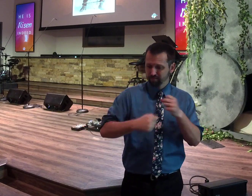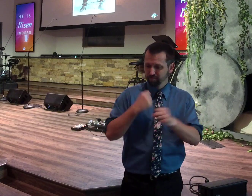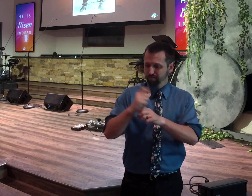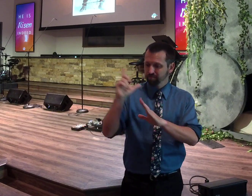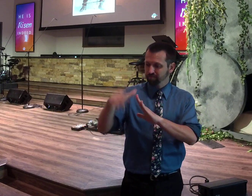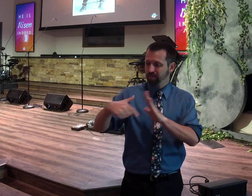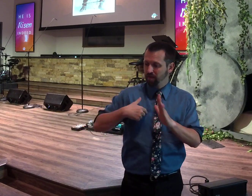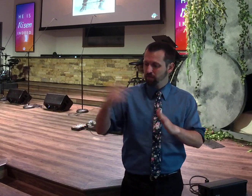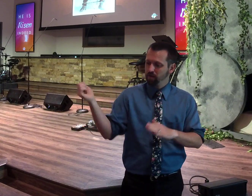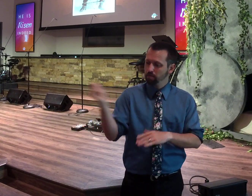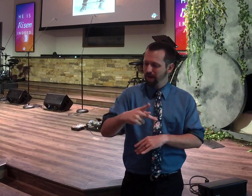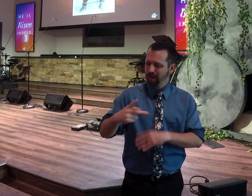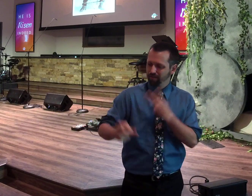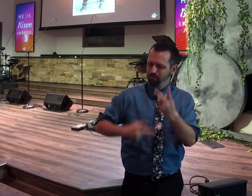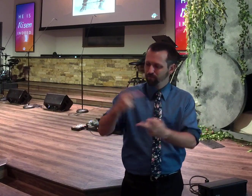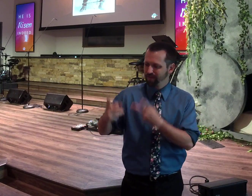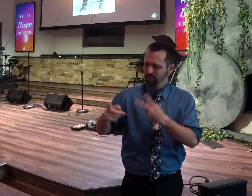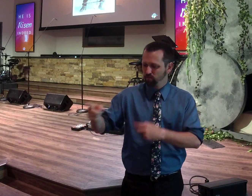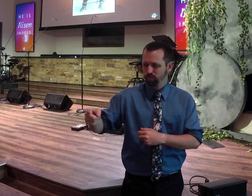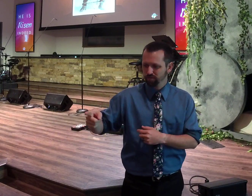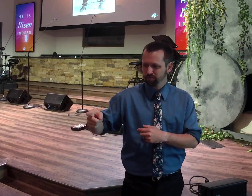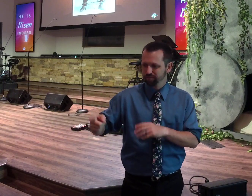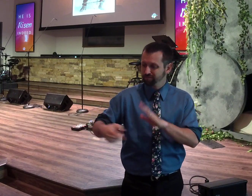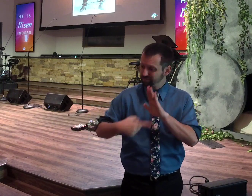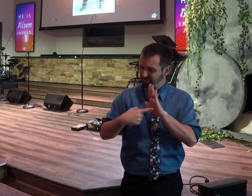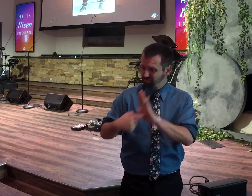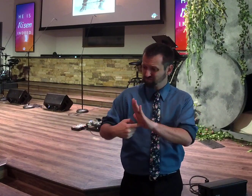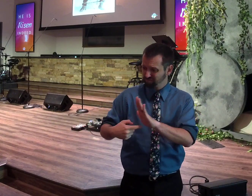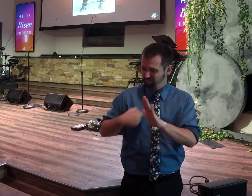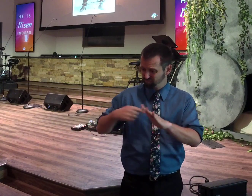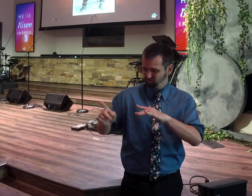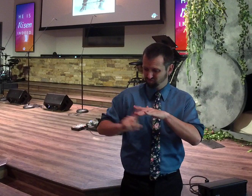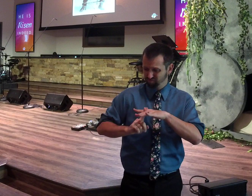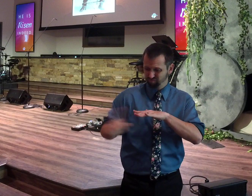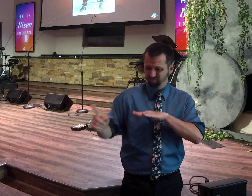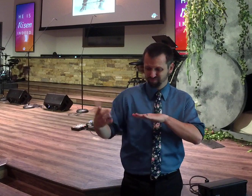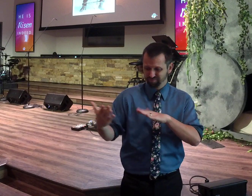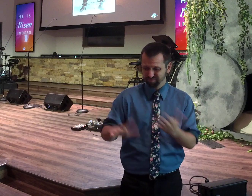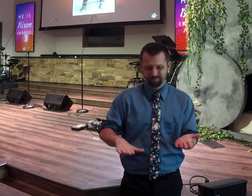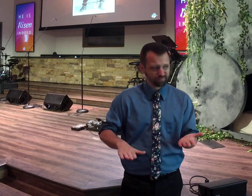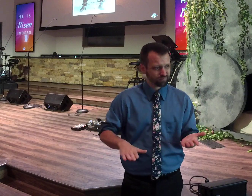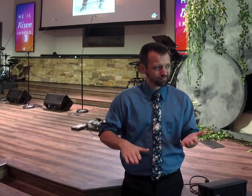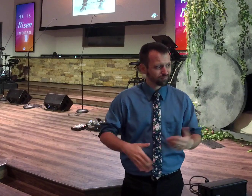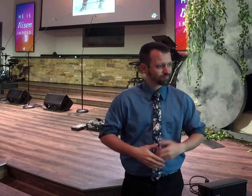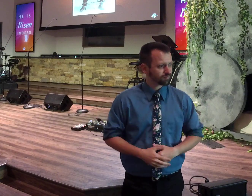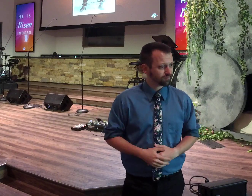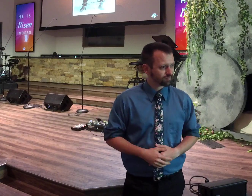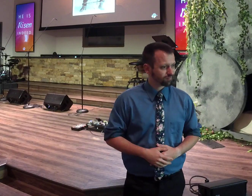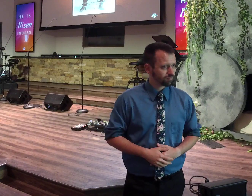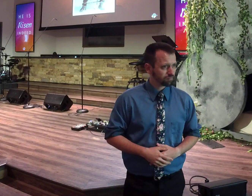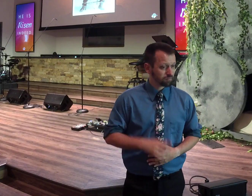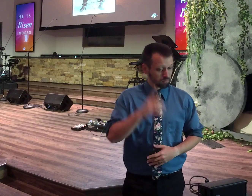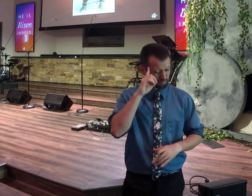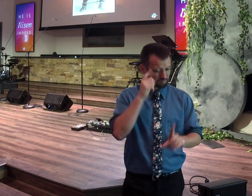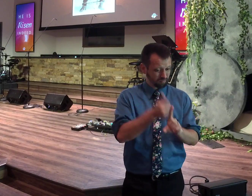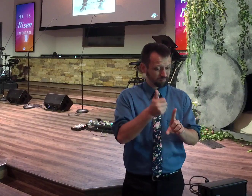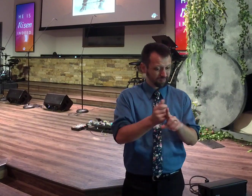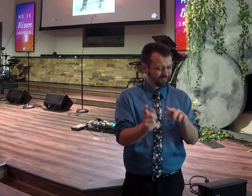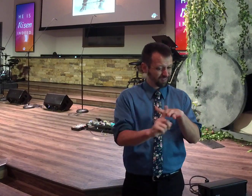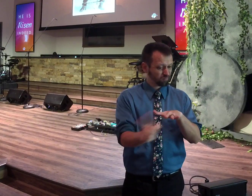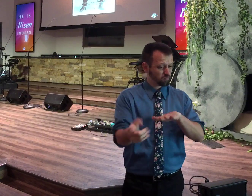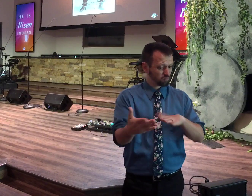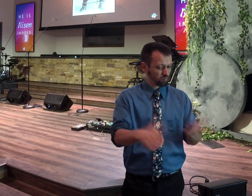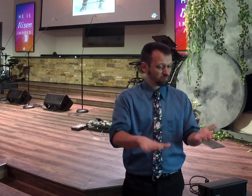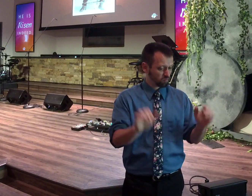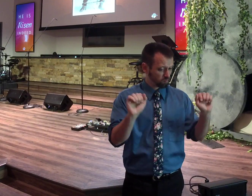come back and I'm going to visit you to show you that I have escaped from death. He figured he could escape from